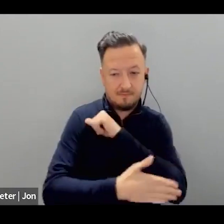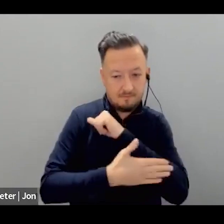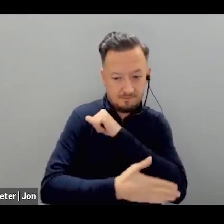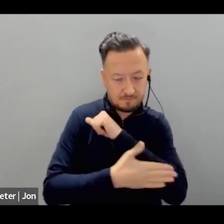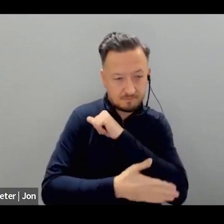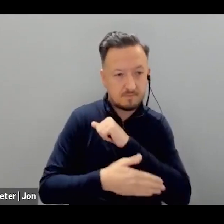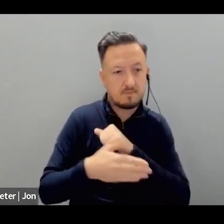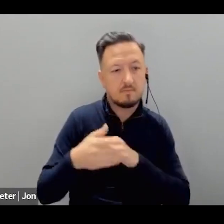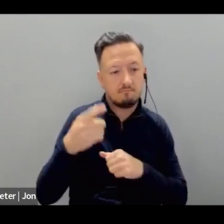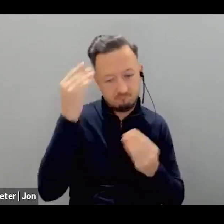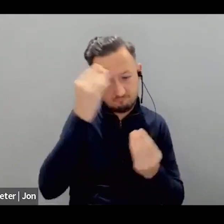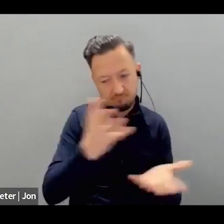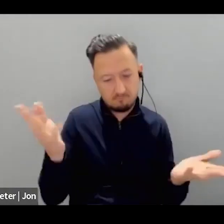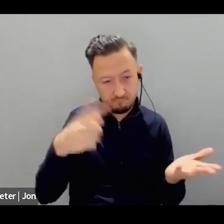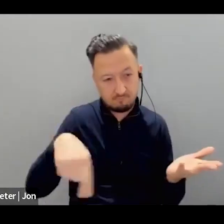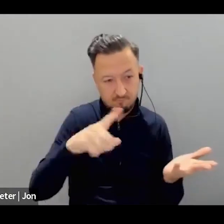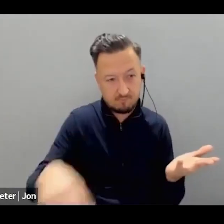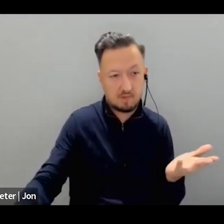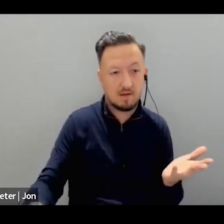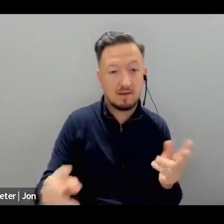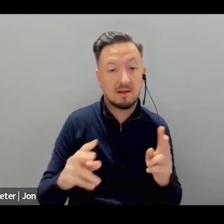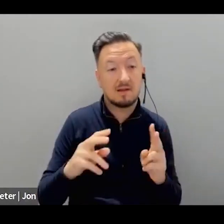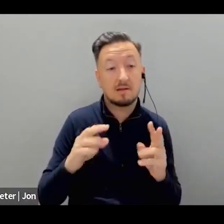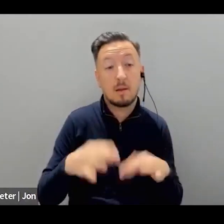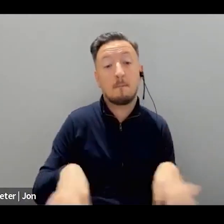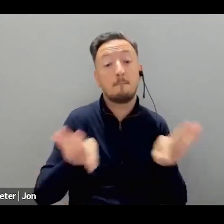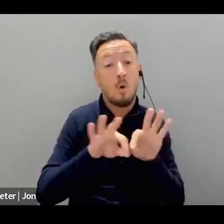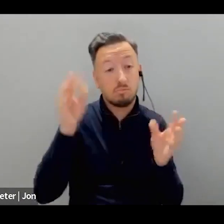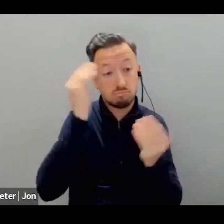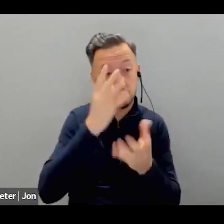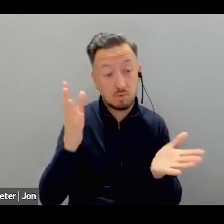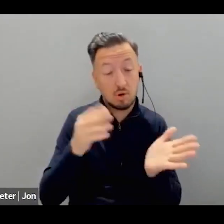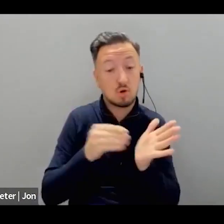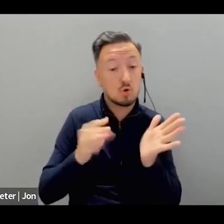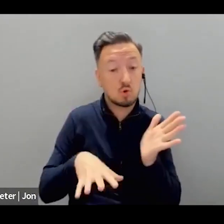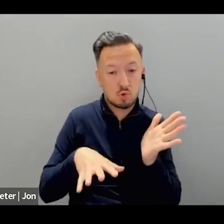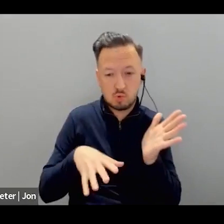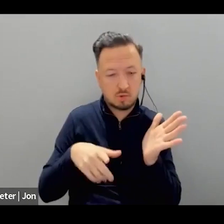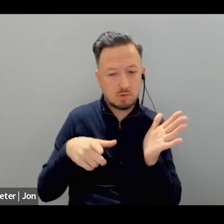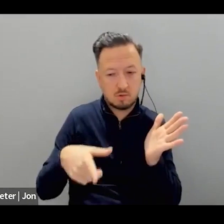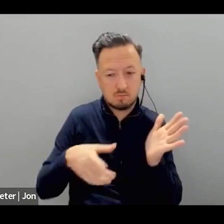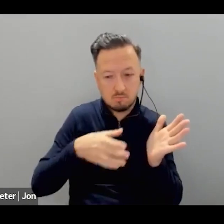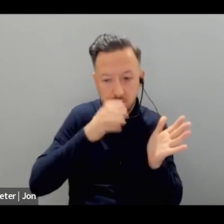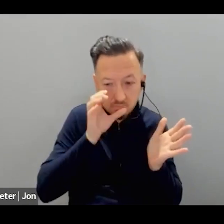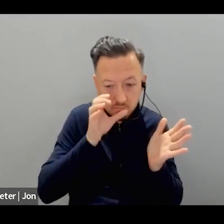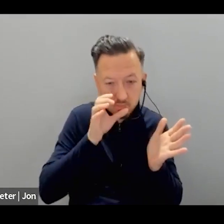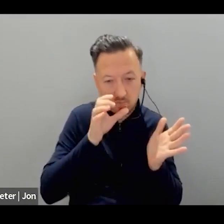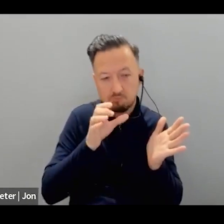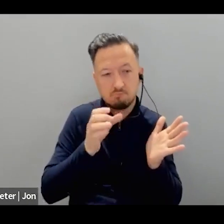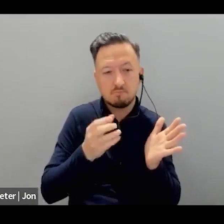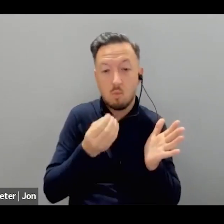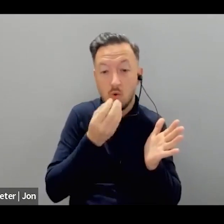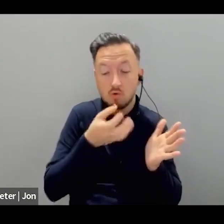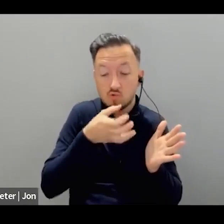facilities were notified. It is very important to note that the students have not consumed the tap water in any of